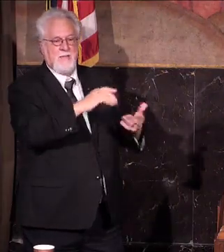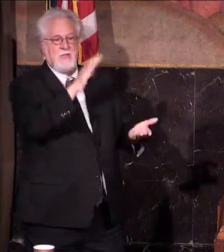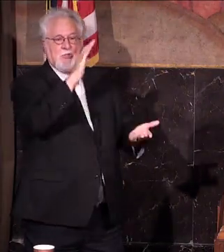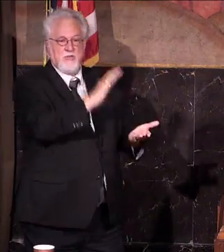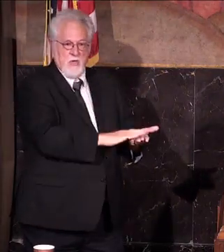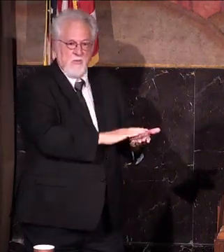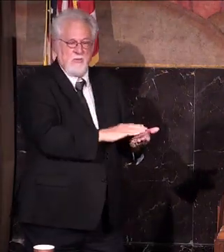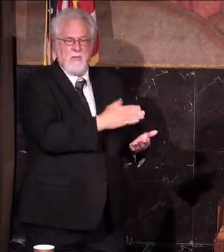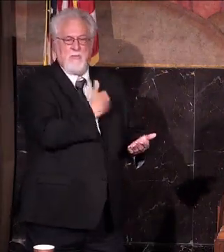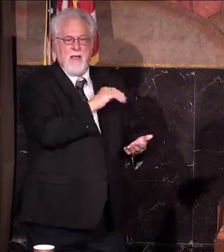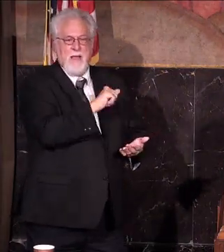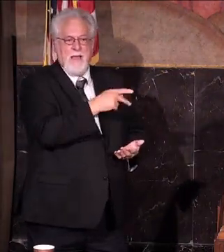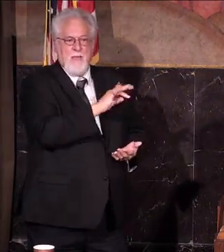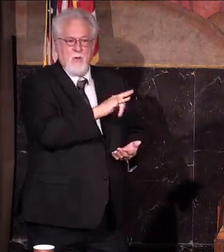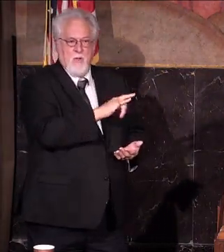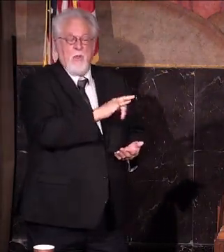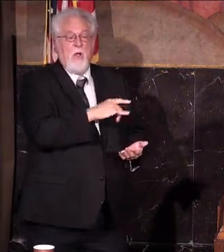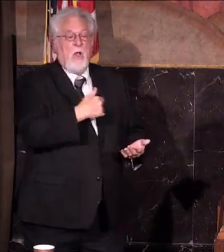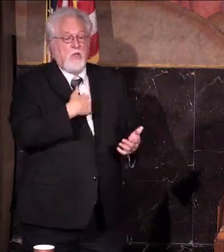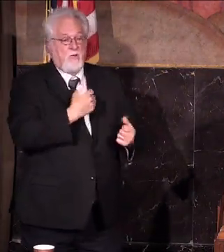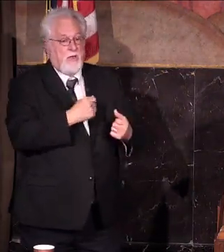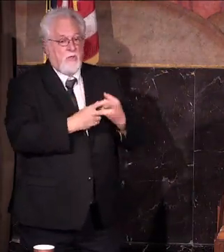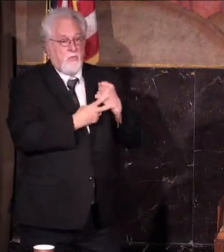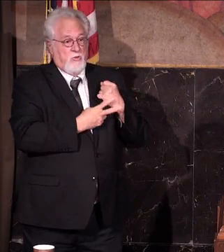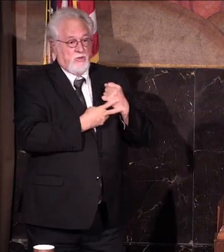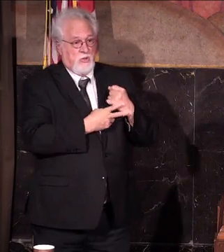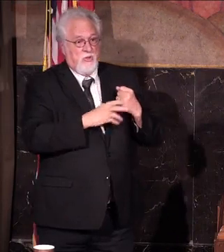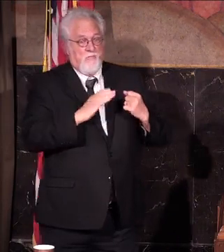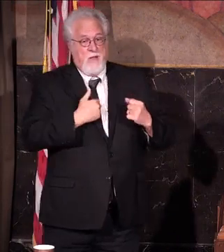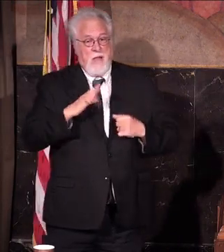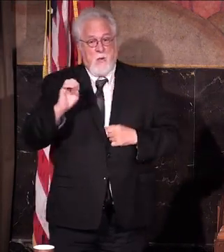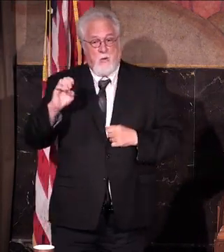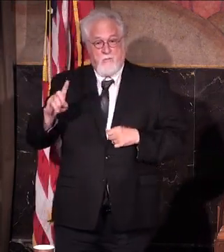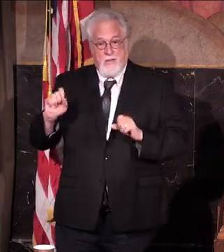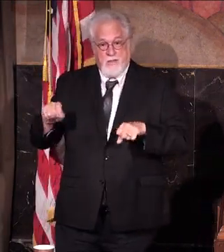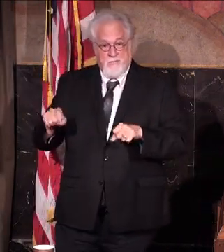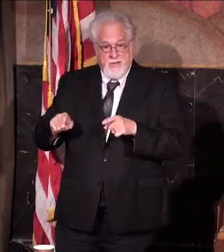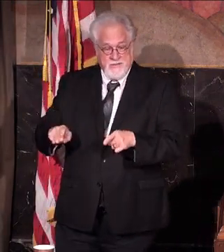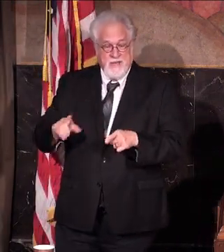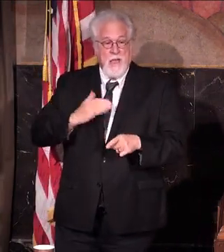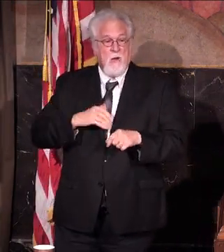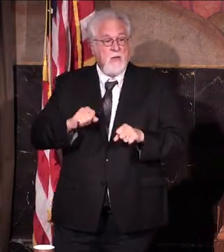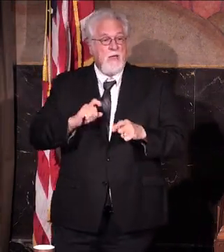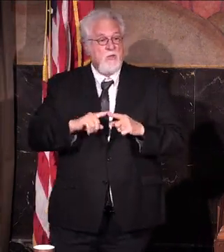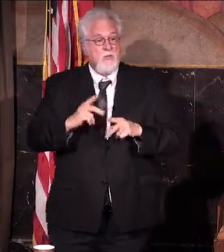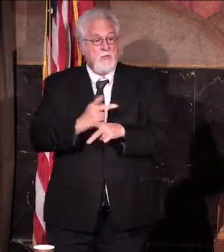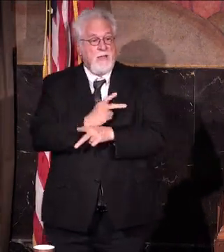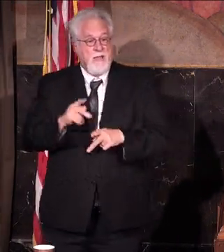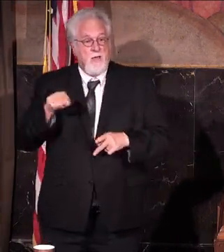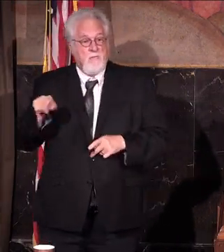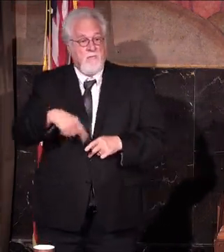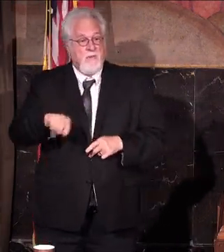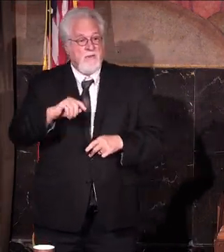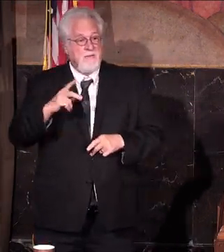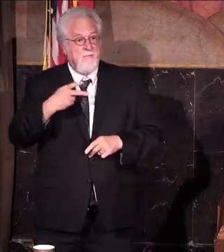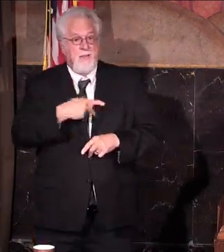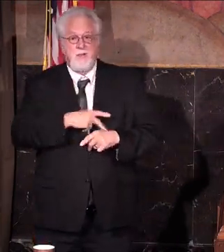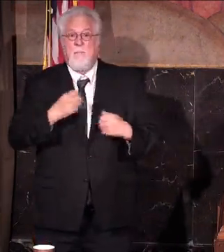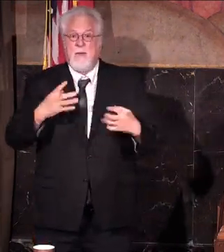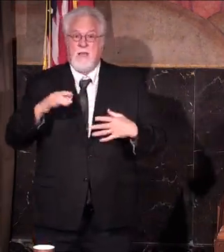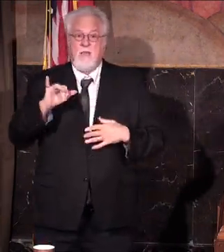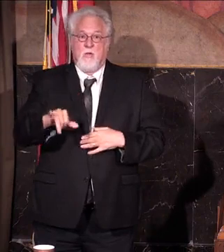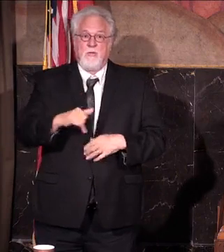this pandemic was occurring, and we were trying to preserve our bed capacity and our ability to take care of these patients. Many of